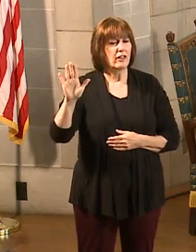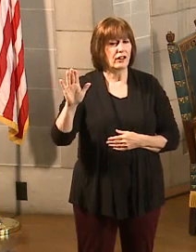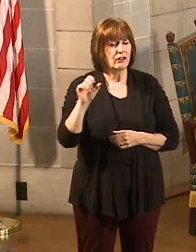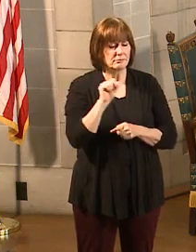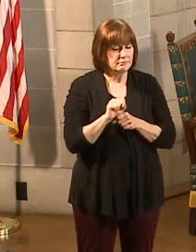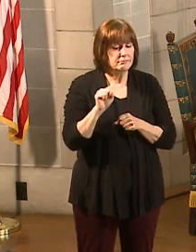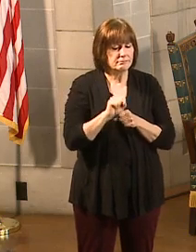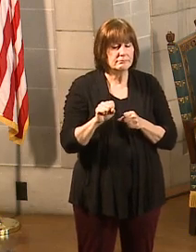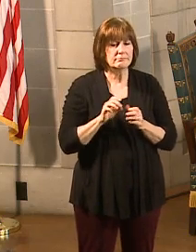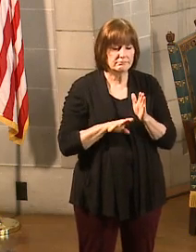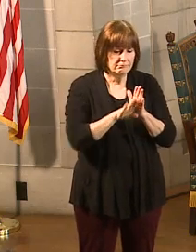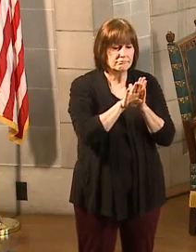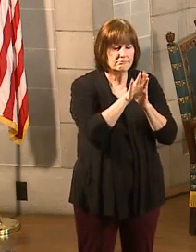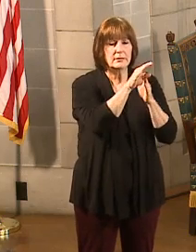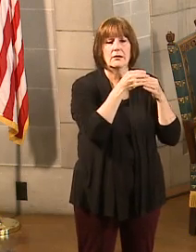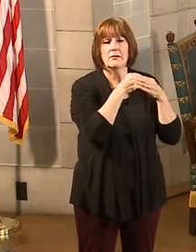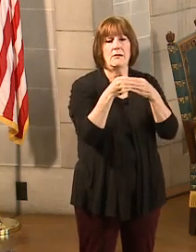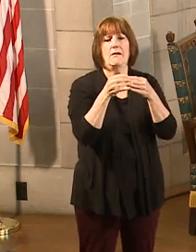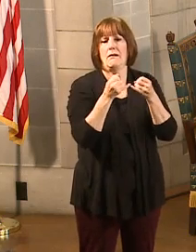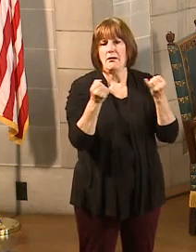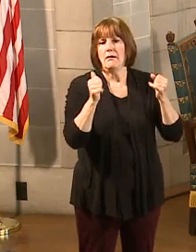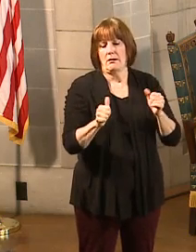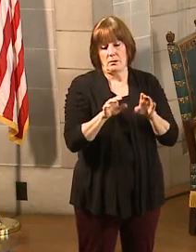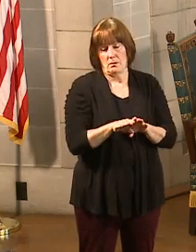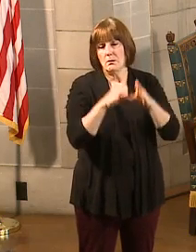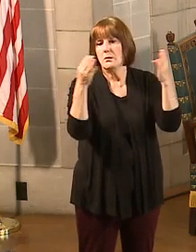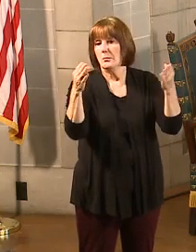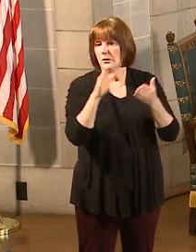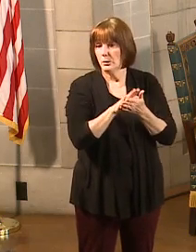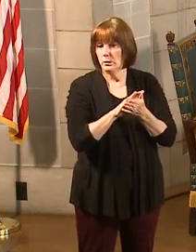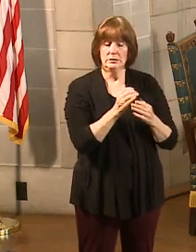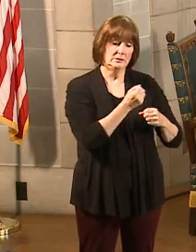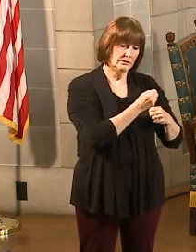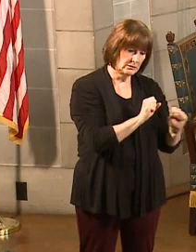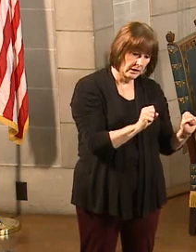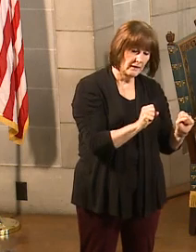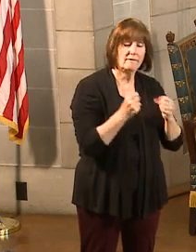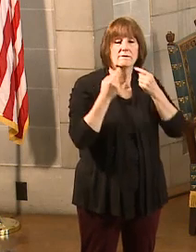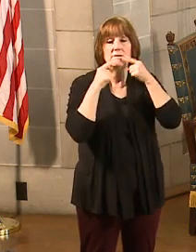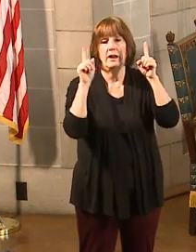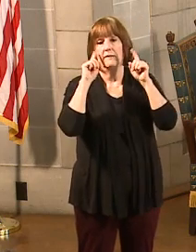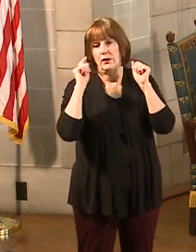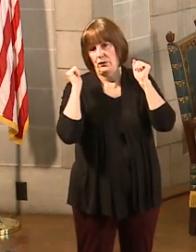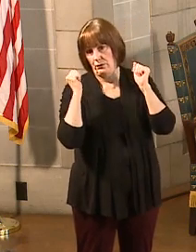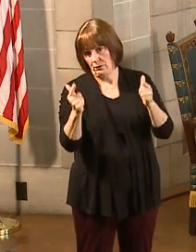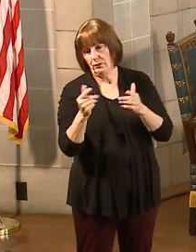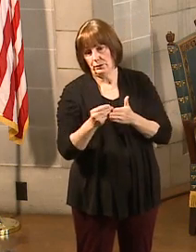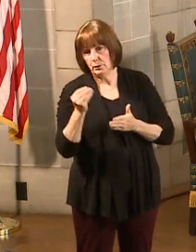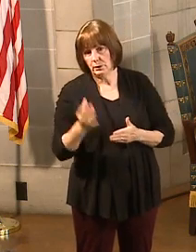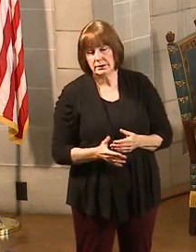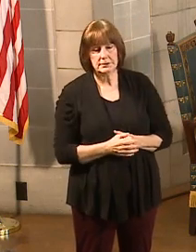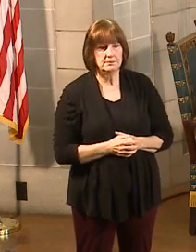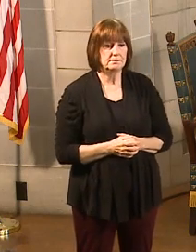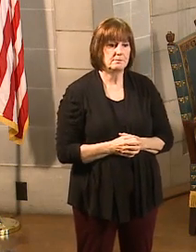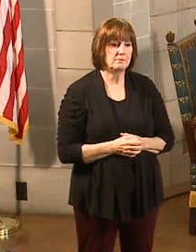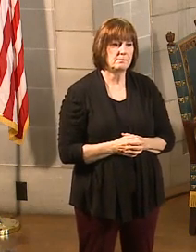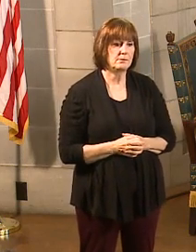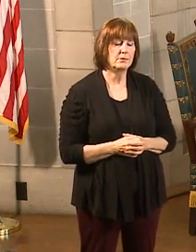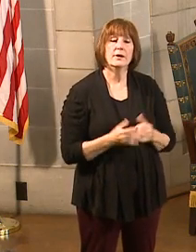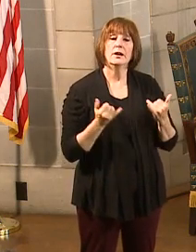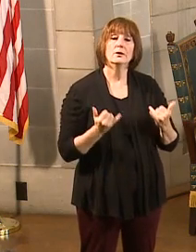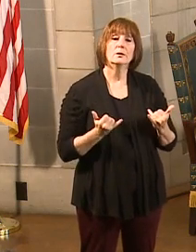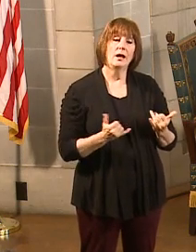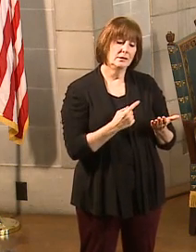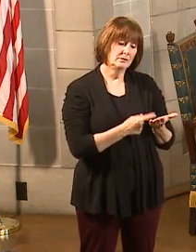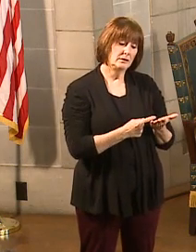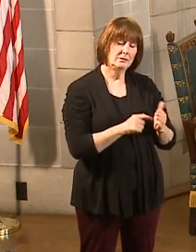creating guidelines that allow us to reopen schools in a way that is safe and effective for all of Nebraska's students. Today I'm going to discuss